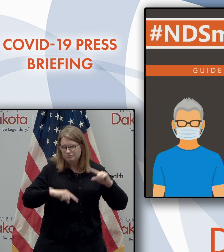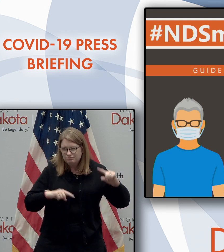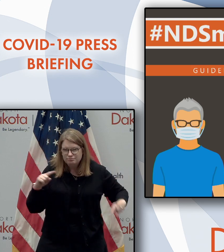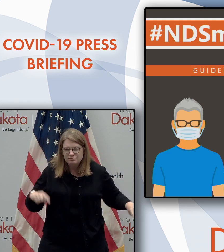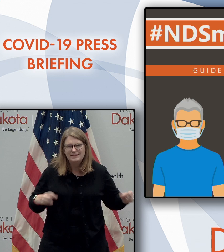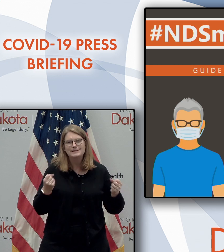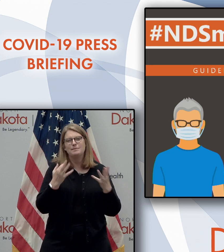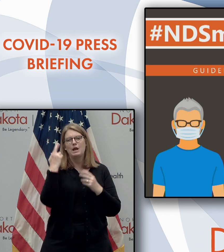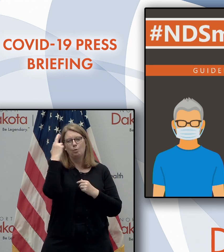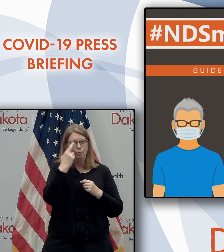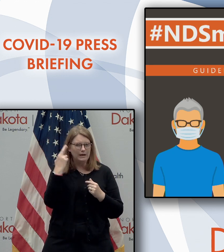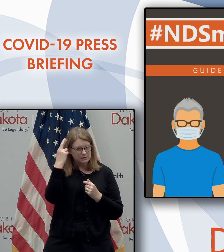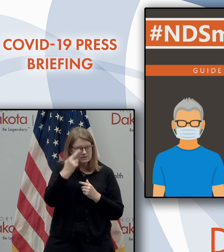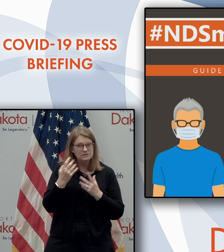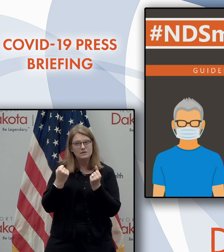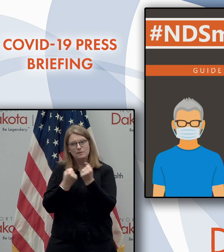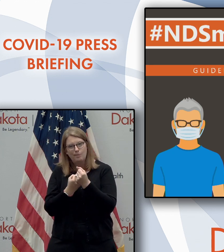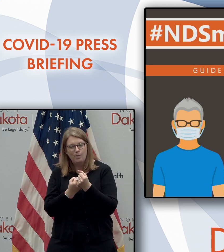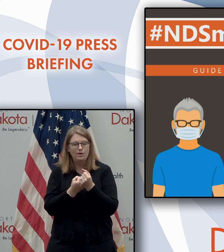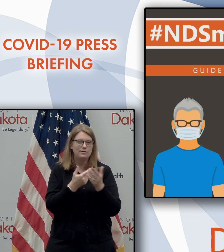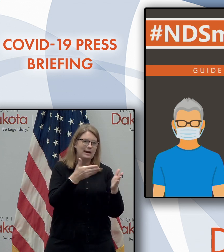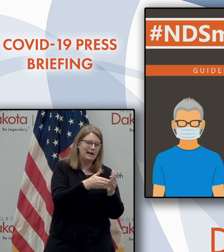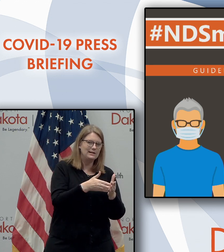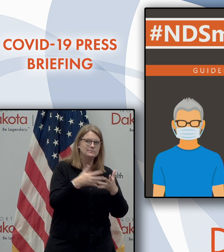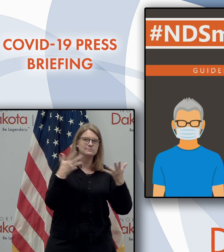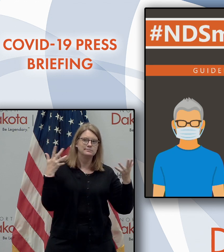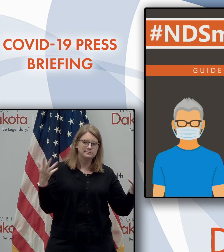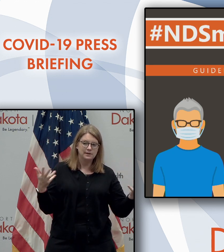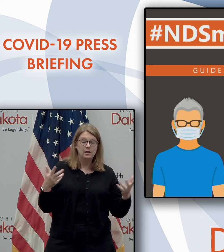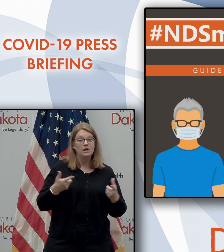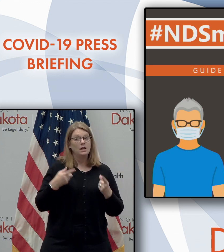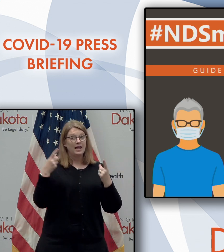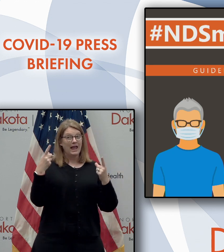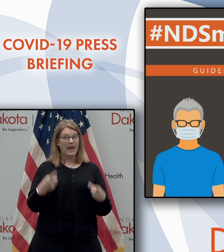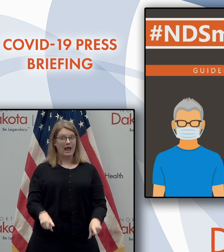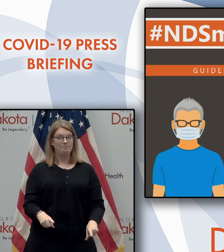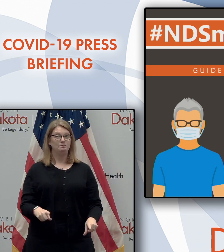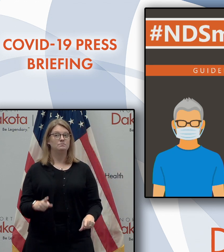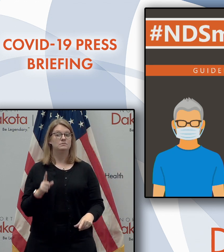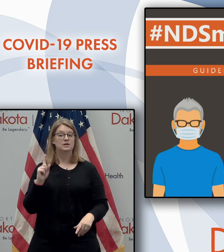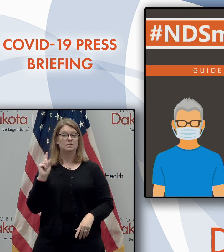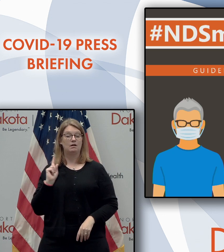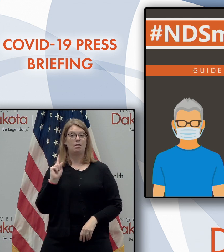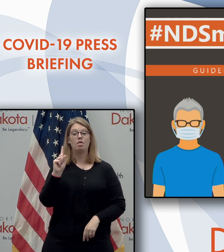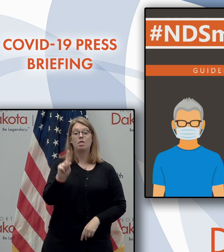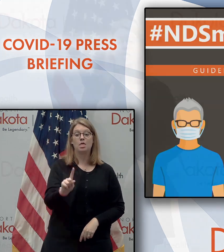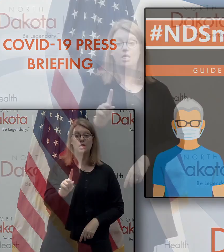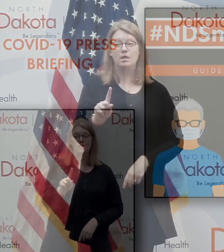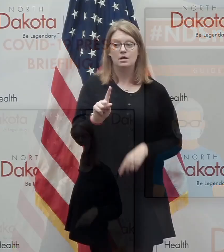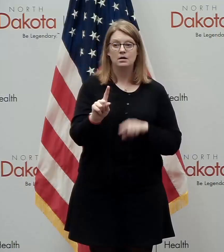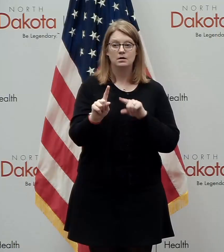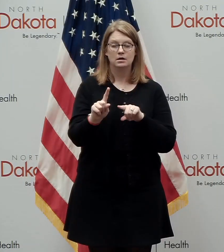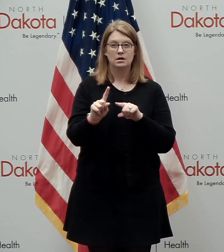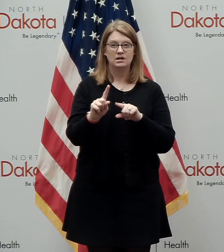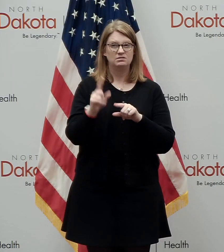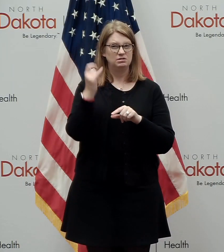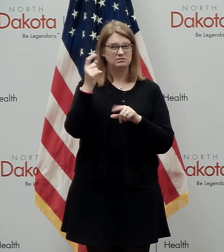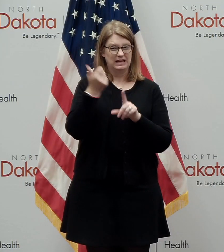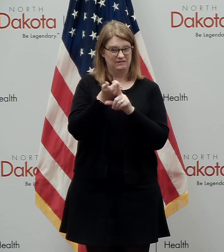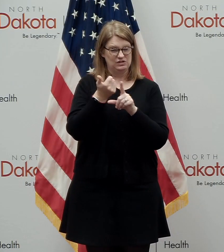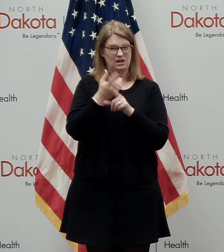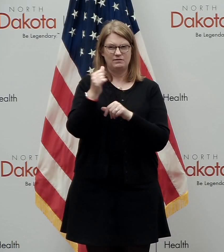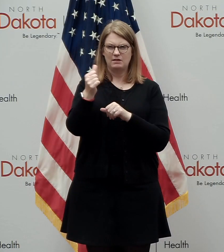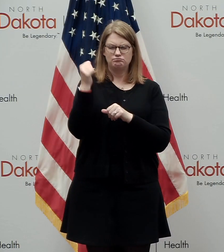would just say to someone, if you are in a situation where you are, personally adamantly against wearing a